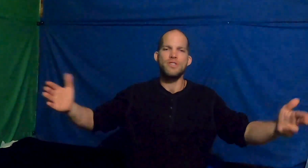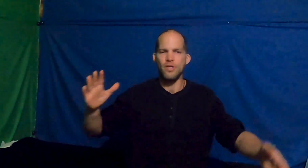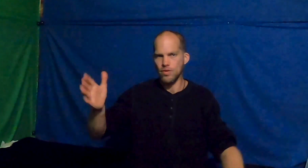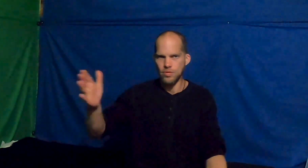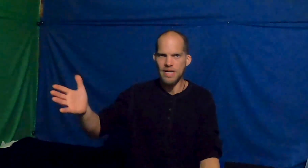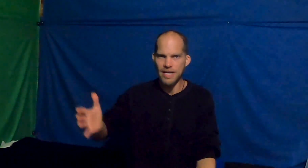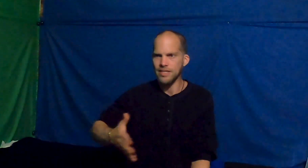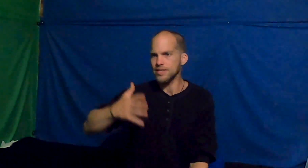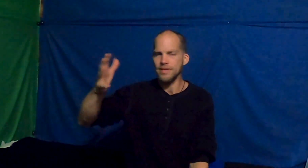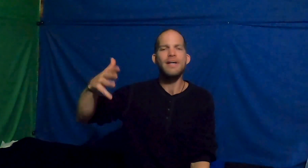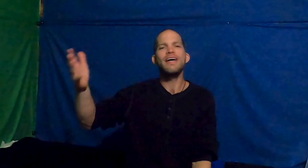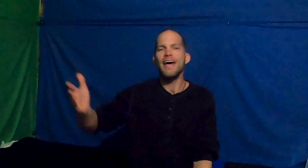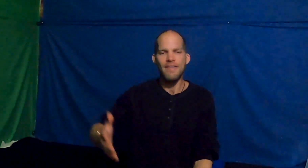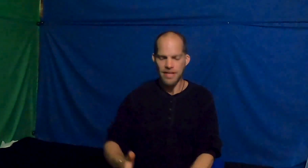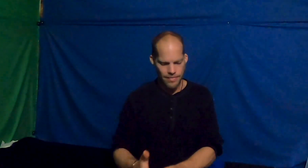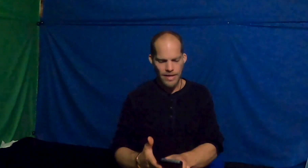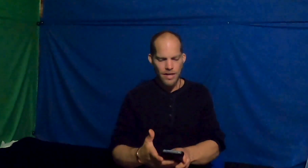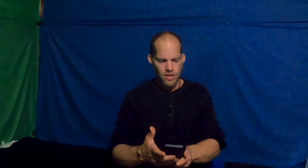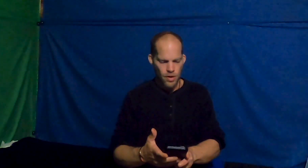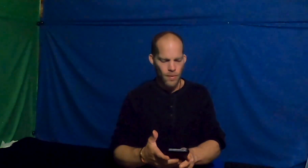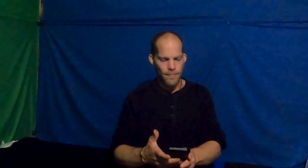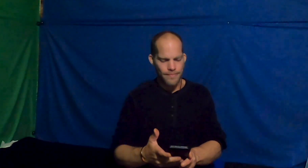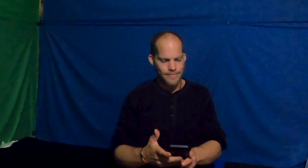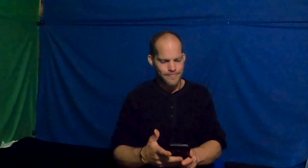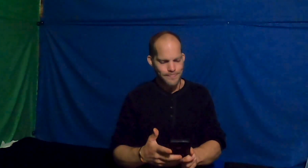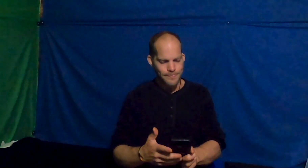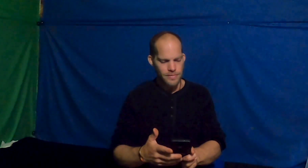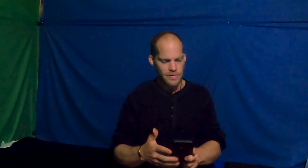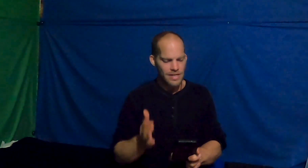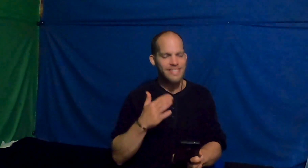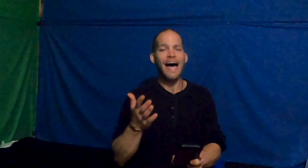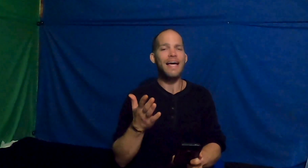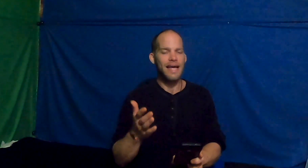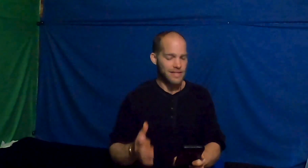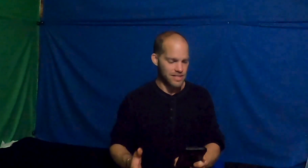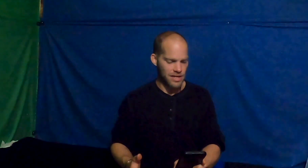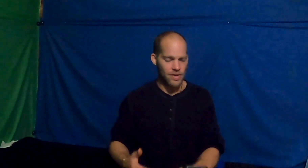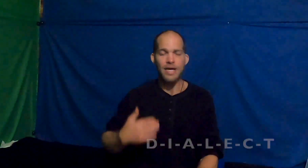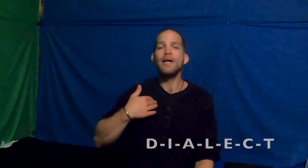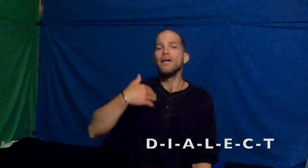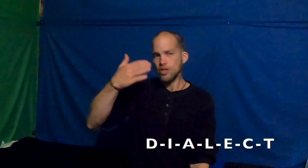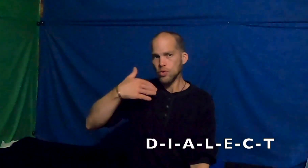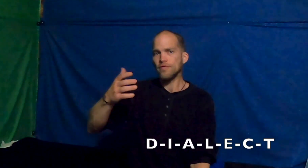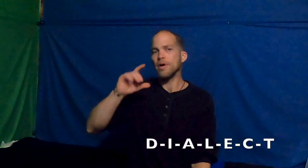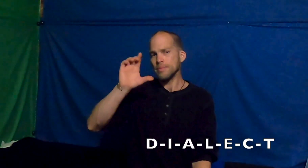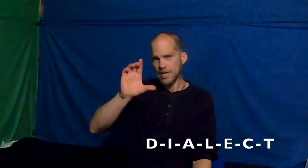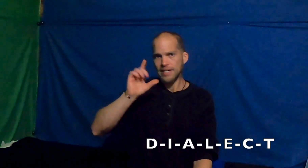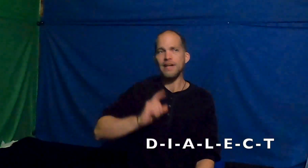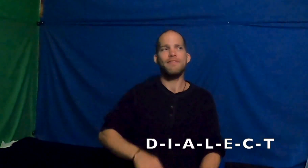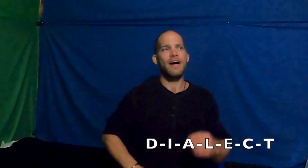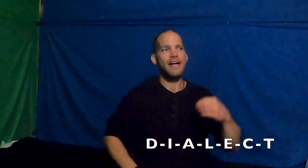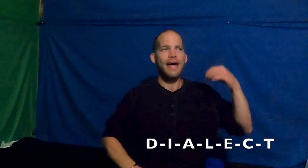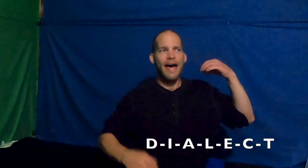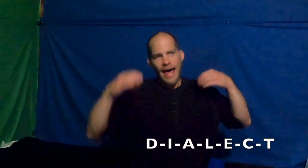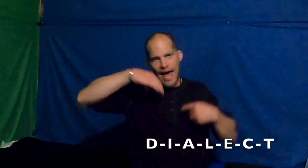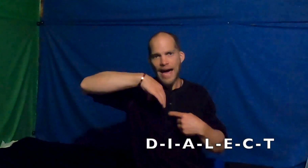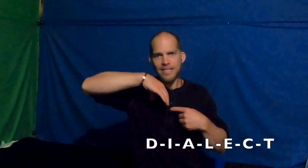to those meanings and everything. So dialect is literally to or from the identified